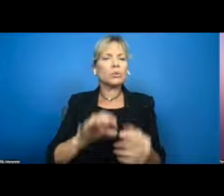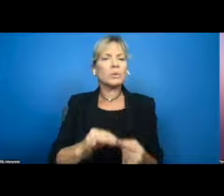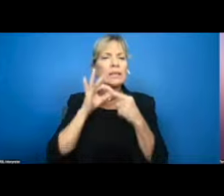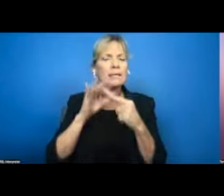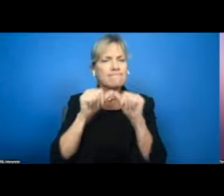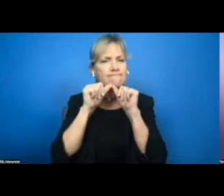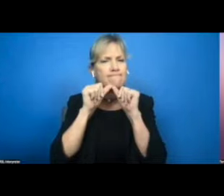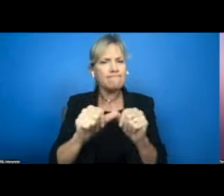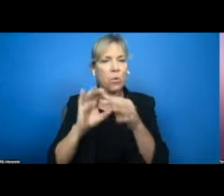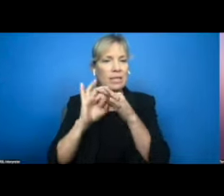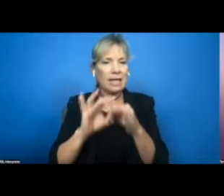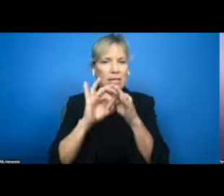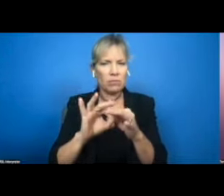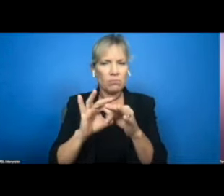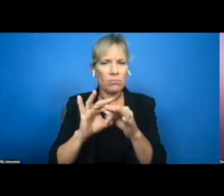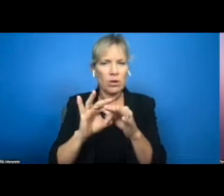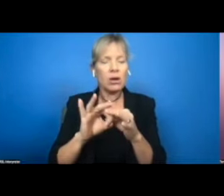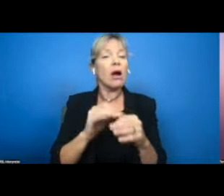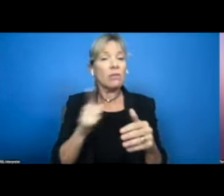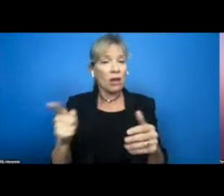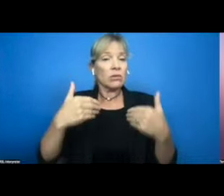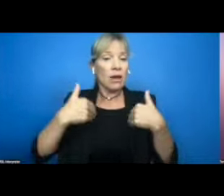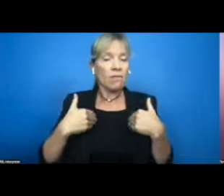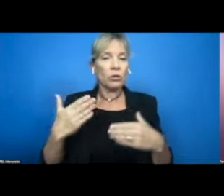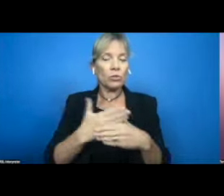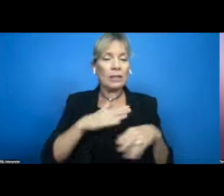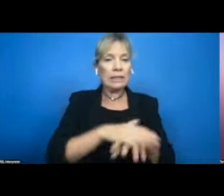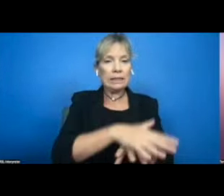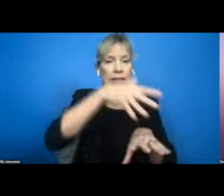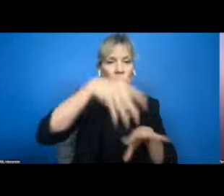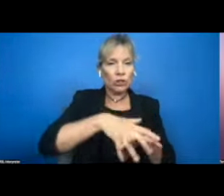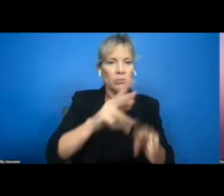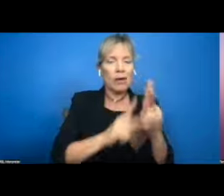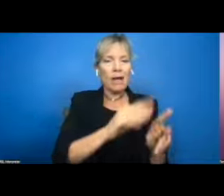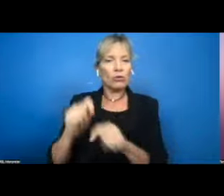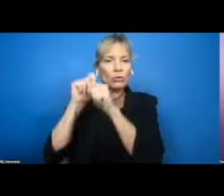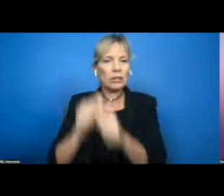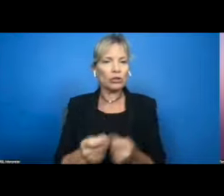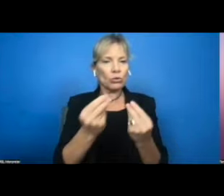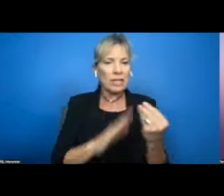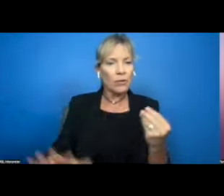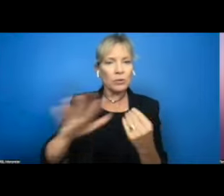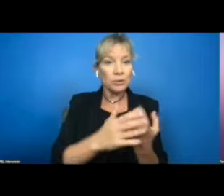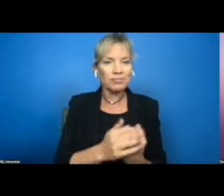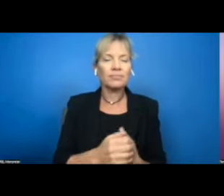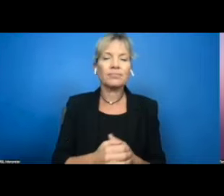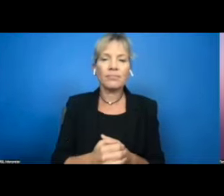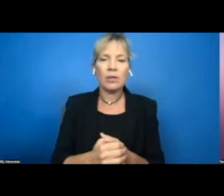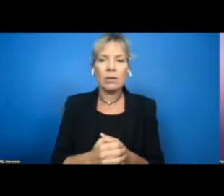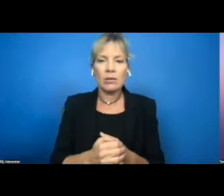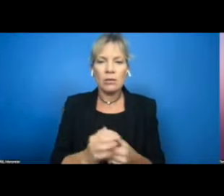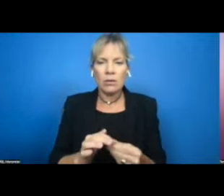enduring relationships that exist between Indigenous peoples and their traditional territories. And